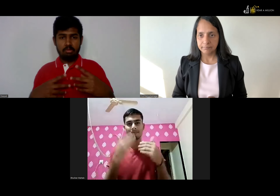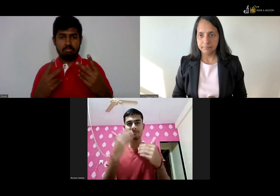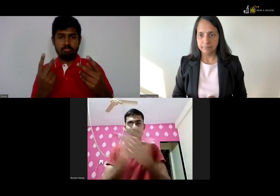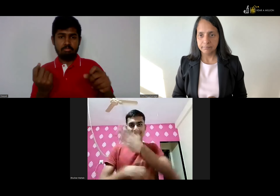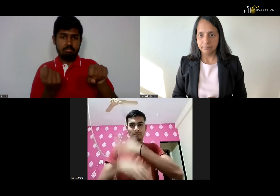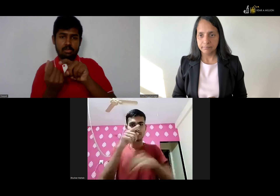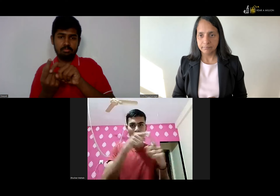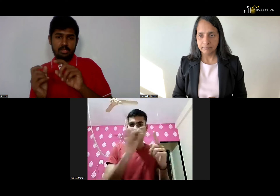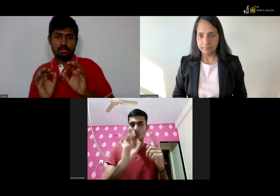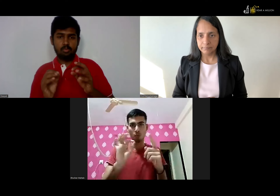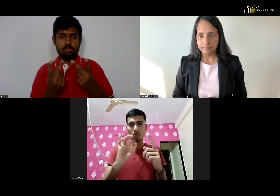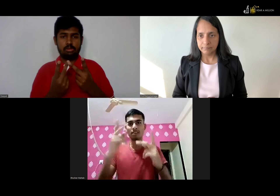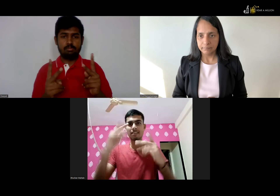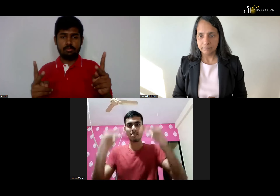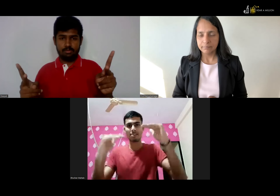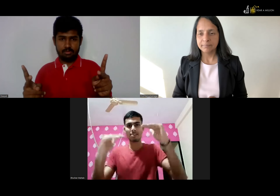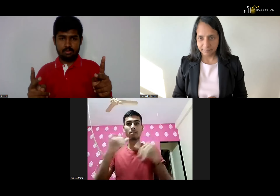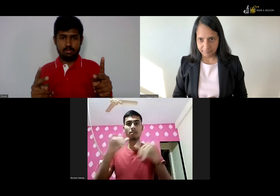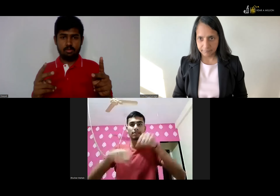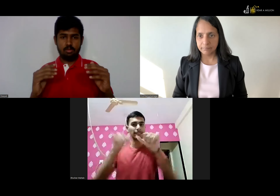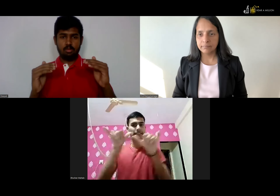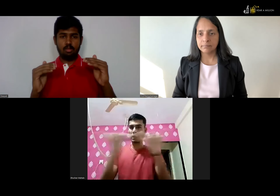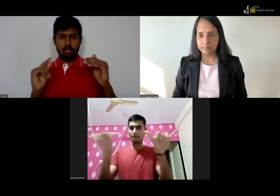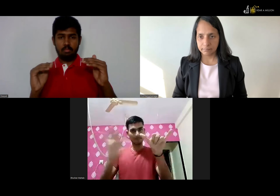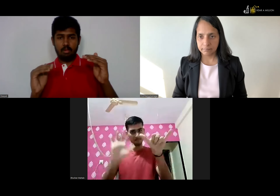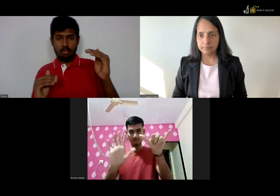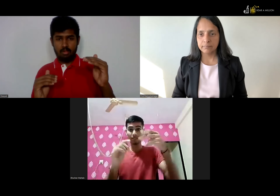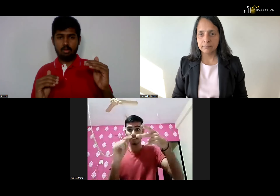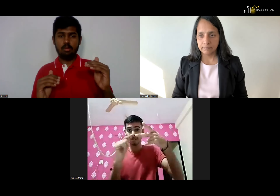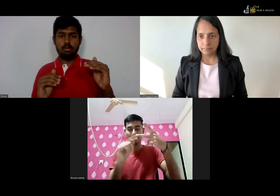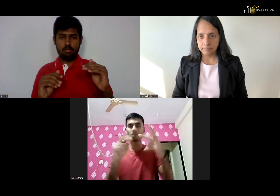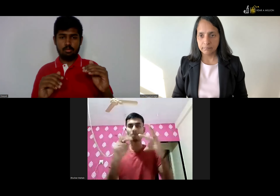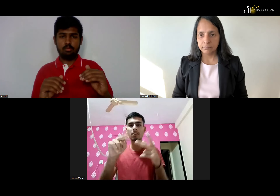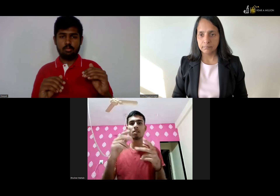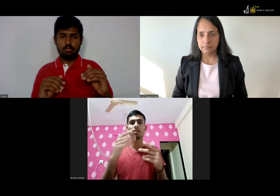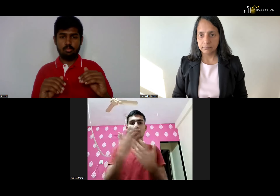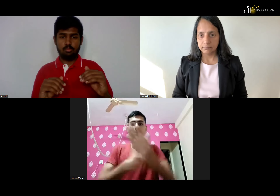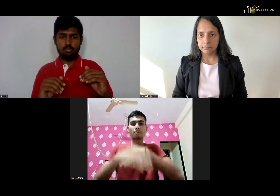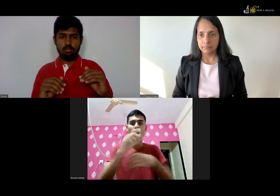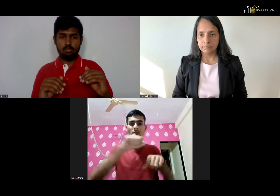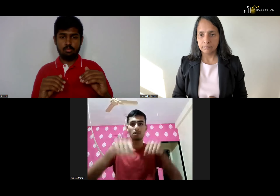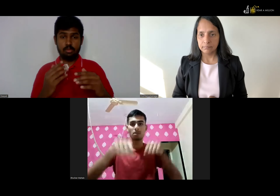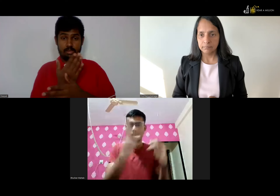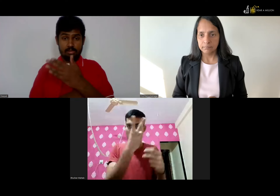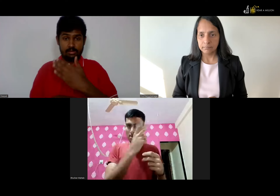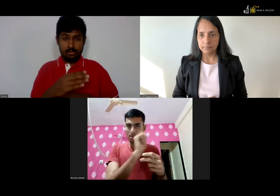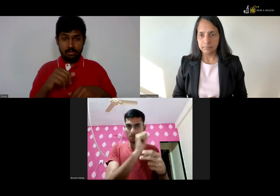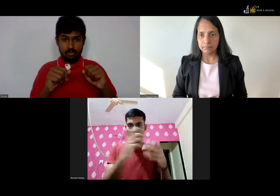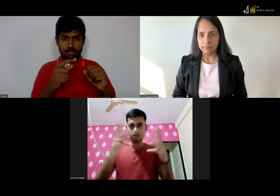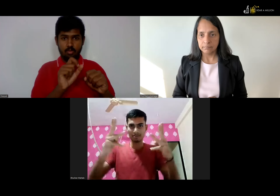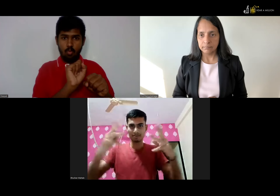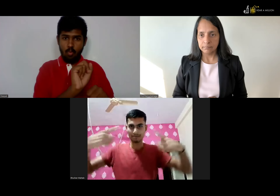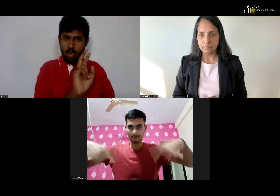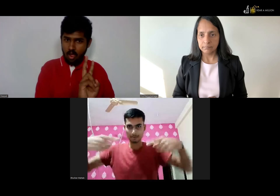accommodating the needs of the people. Some people are with the locomotor disability. They were getting the same uh,